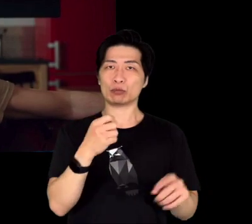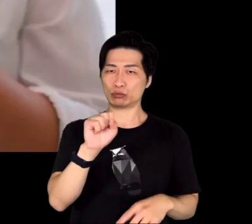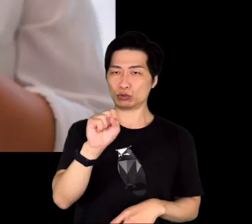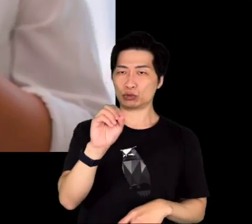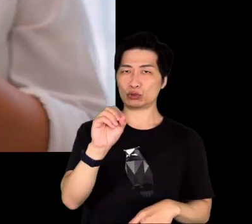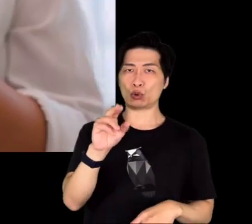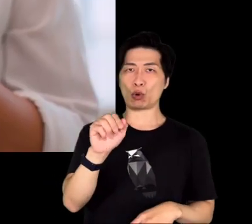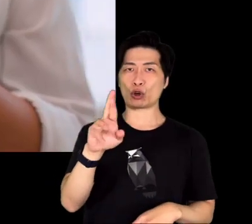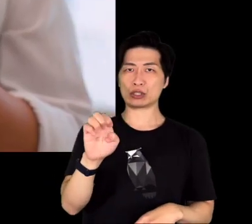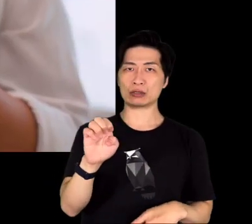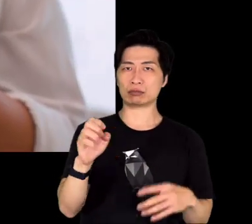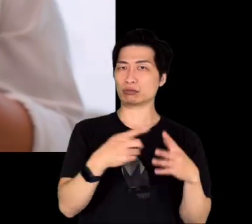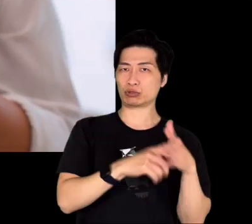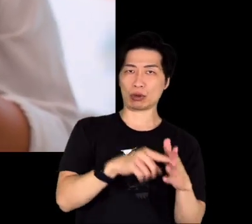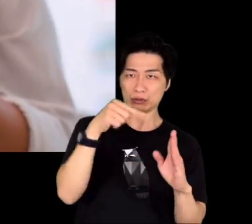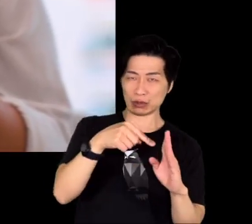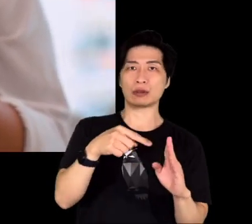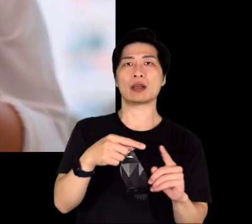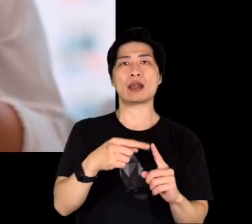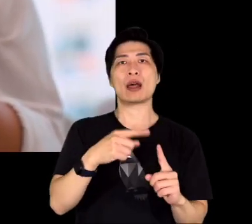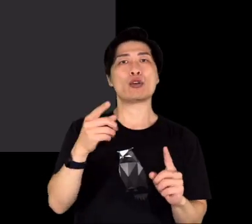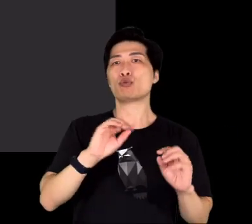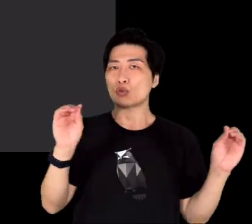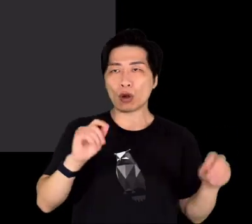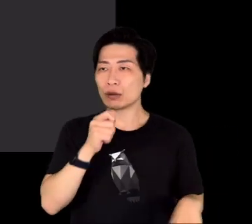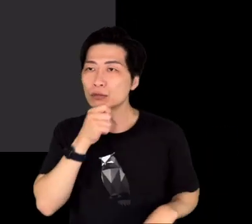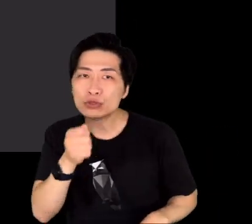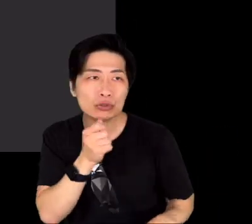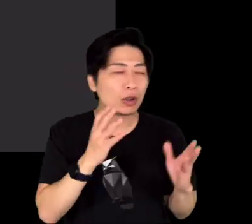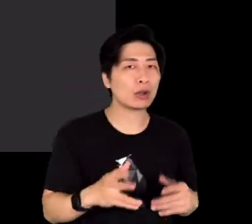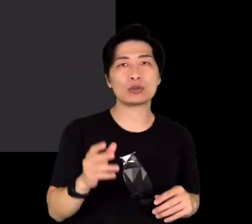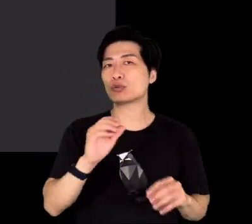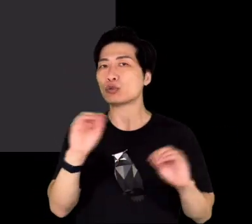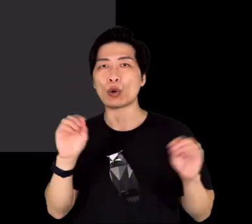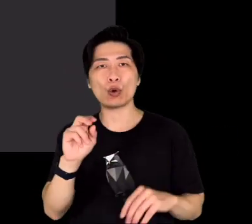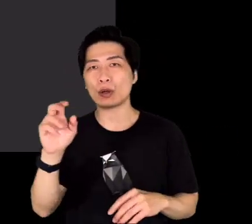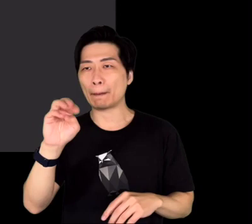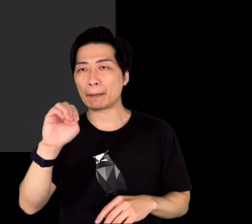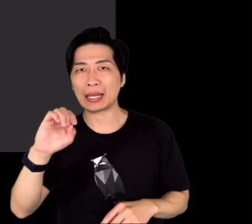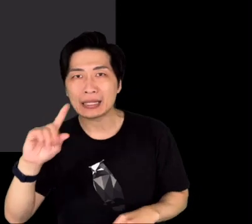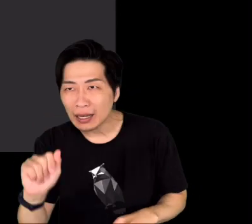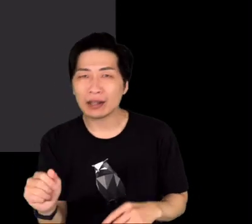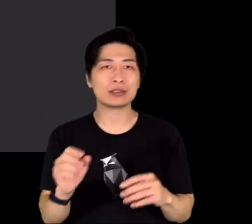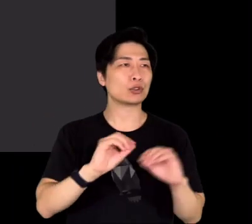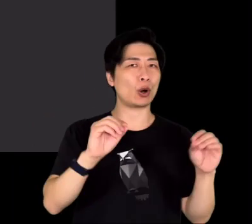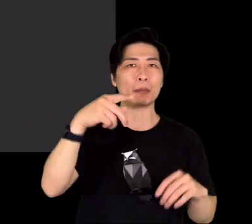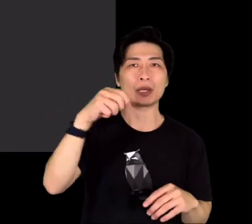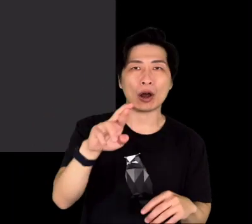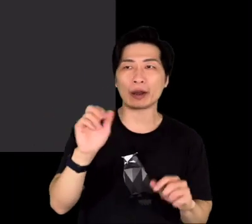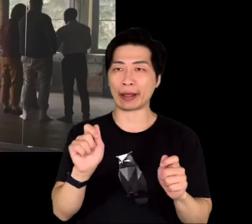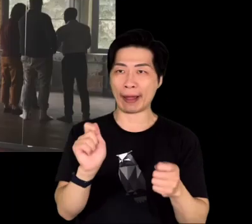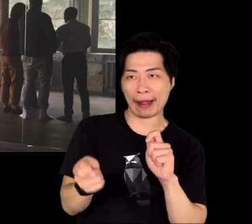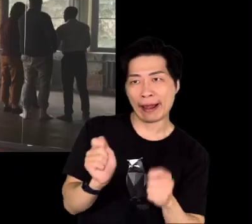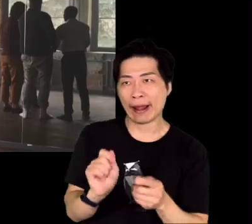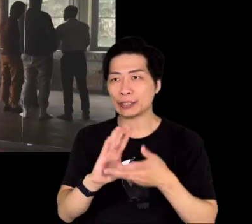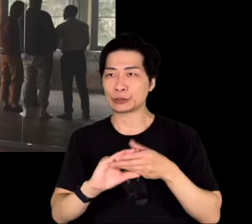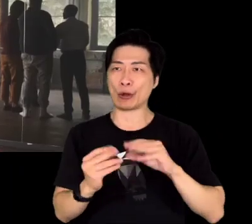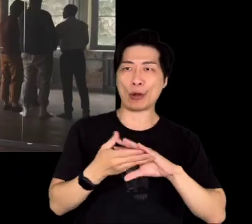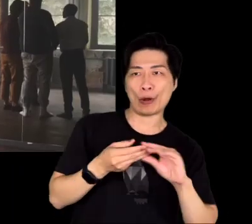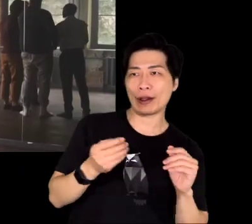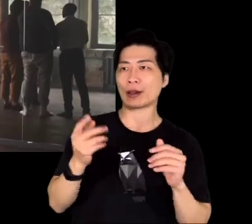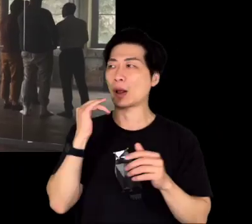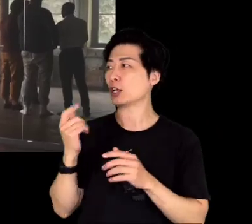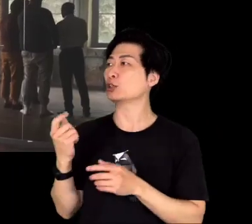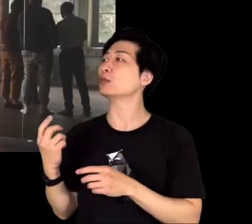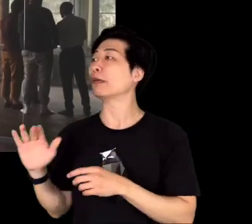they will come to X to get it straight from the source. No middleman legacy media outlet, no journalist looking to write a story to bring eyeballs to a